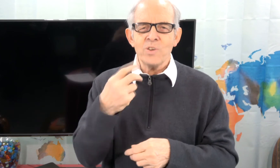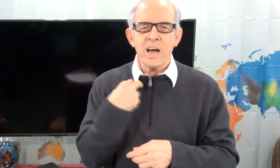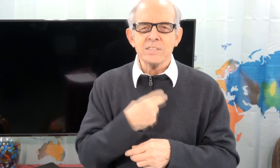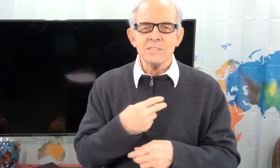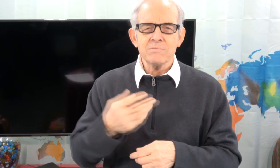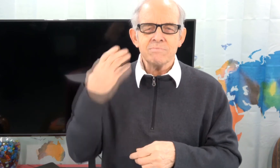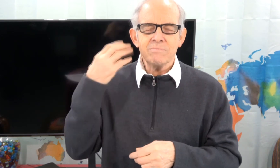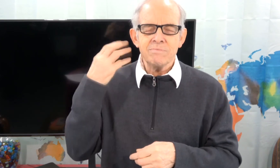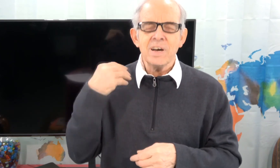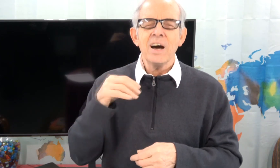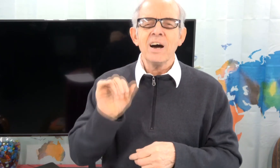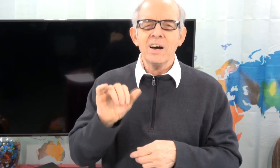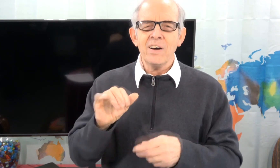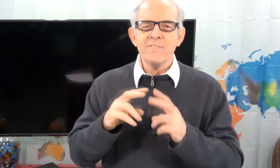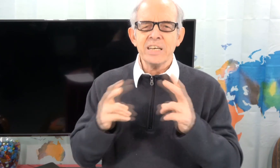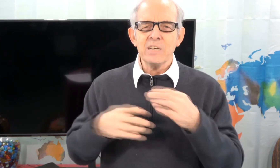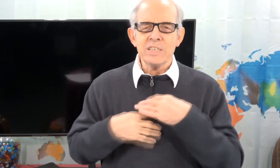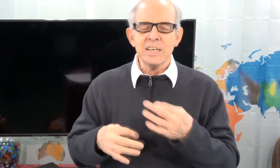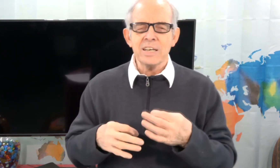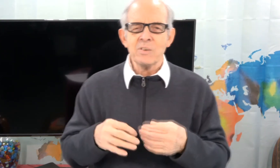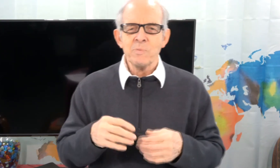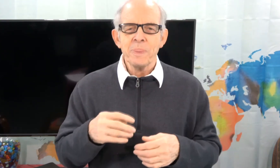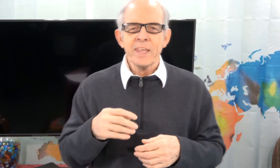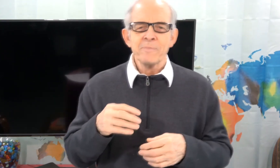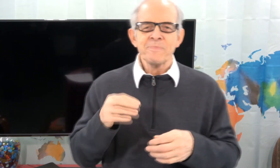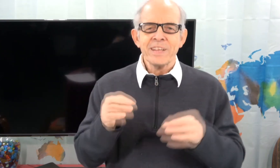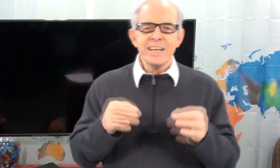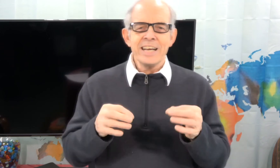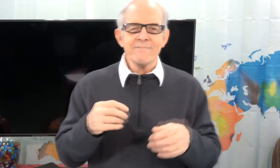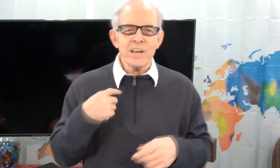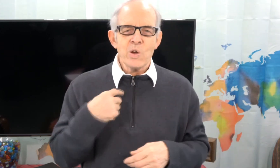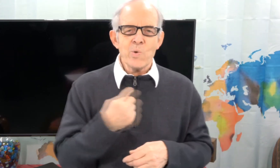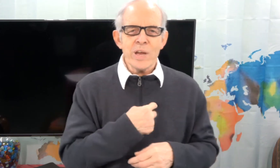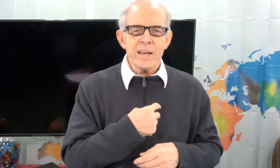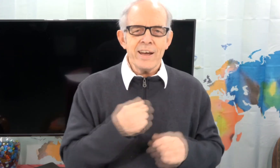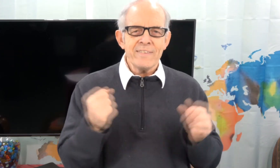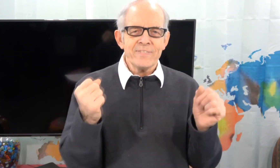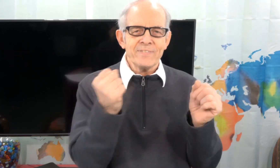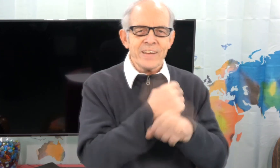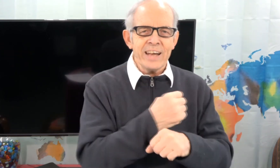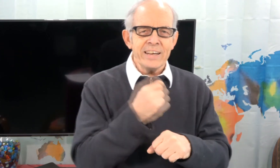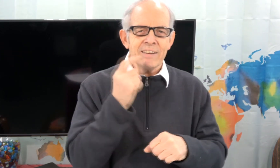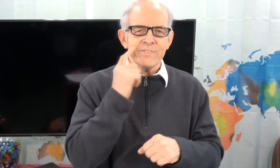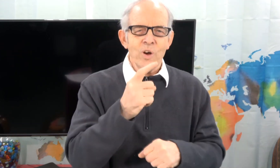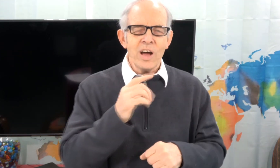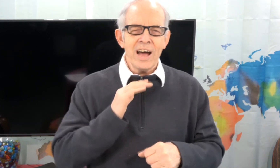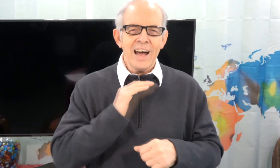that our parents, if we fight for